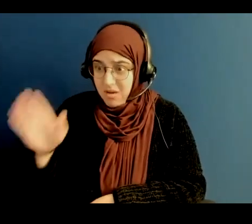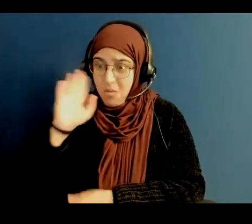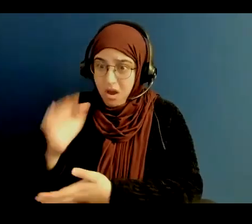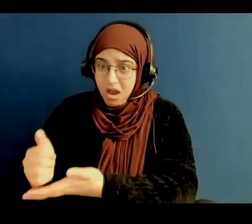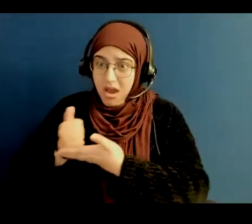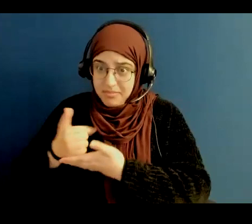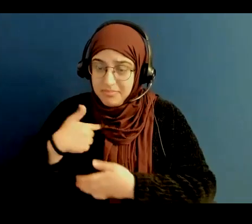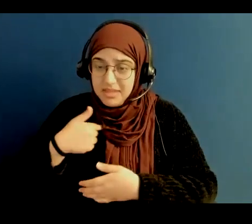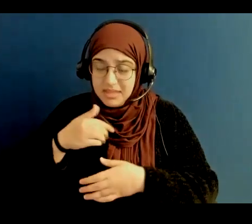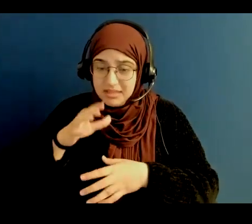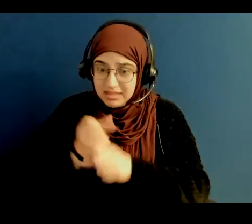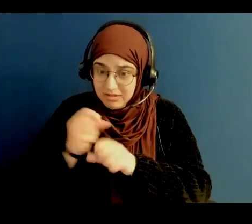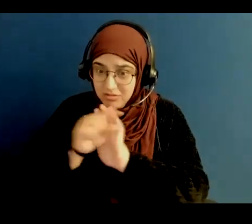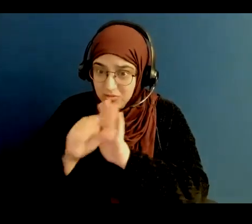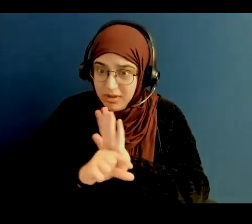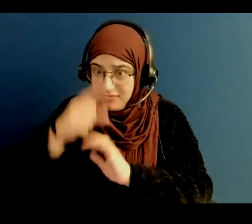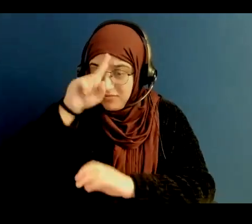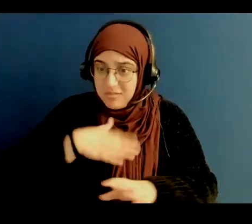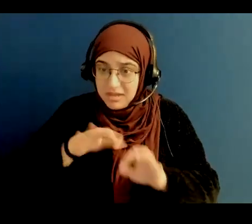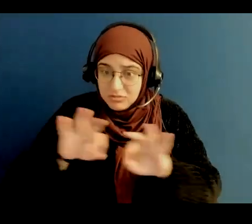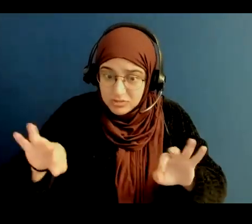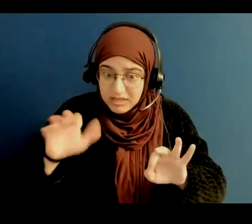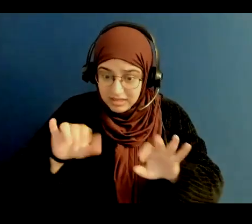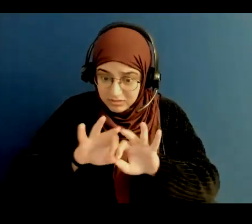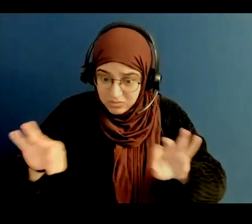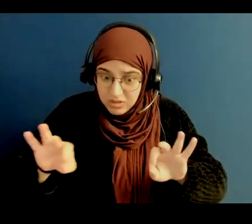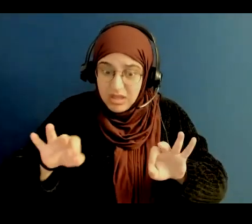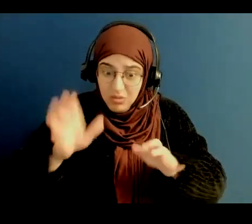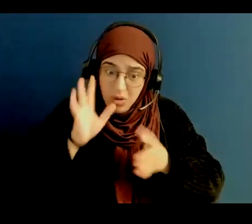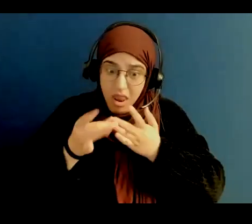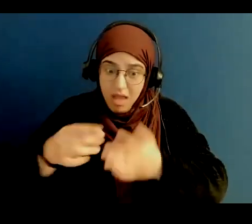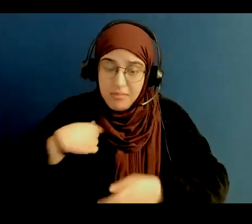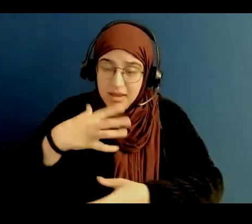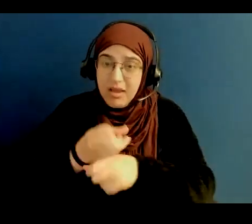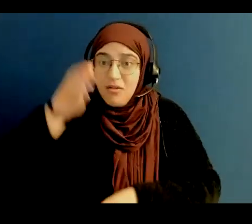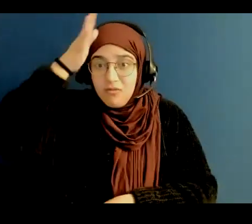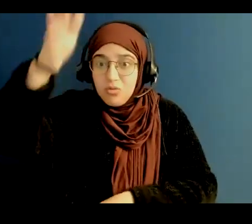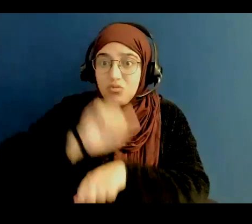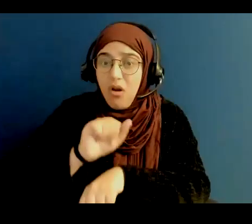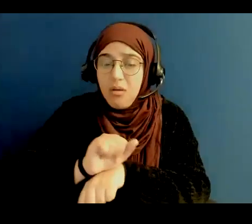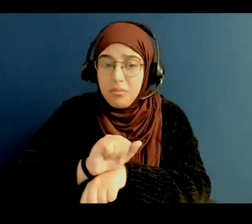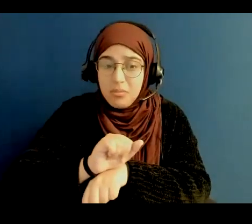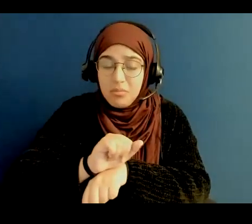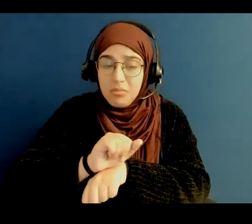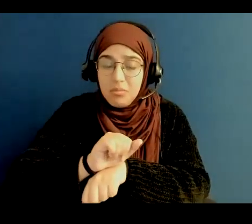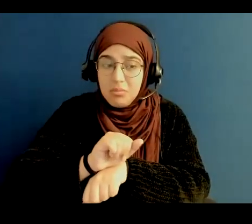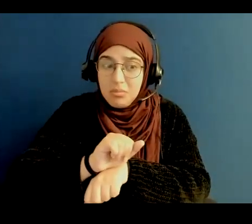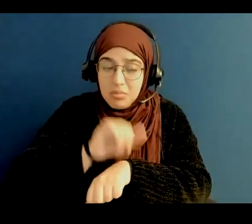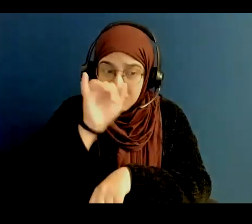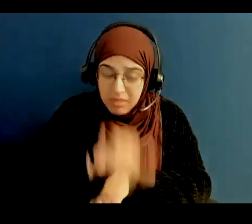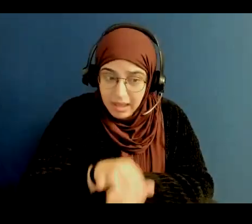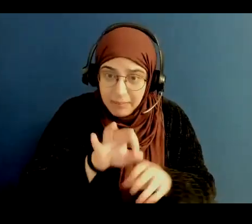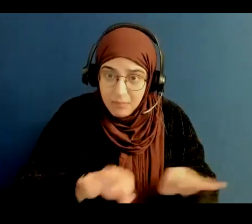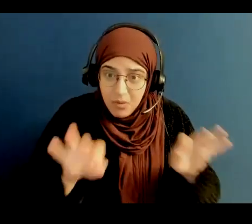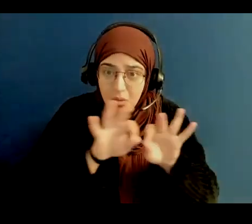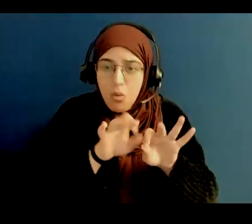need for my degree and allow me to get a job in the future? Is this more important? Or is it, just, spending a few hours